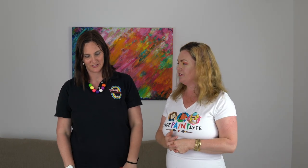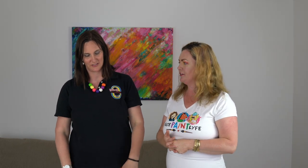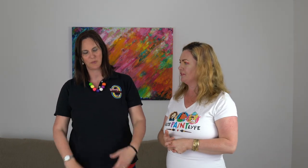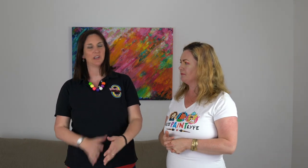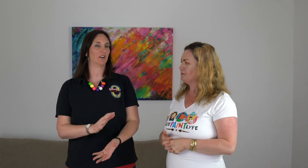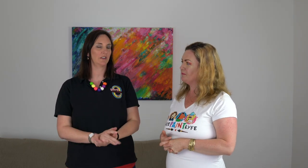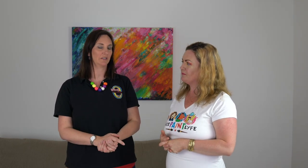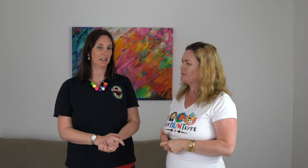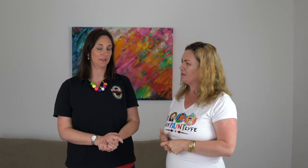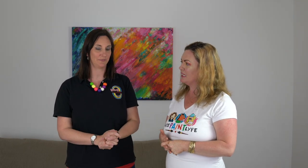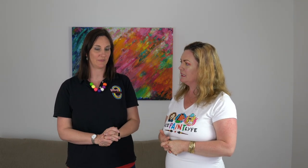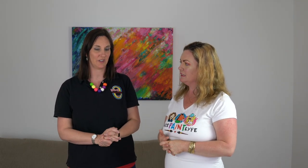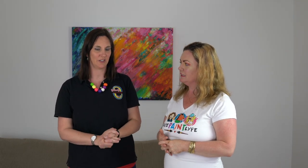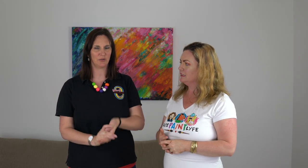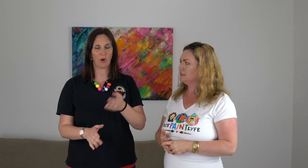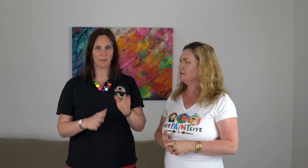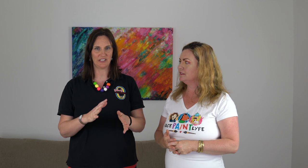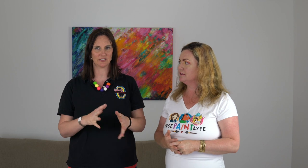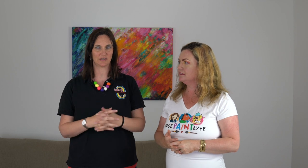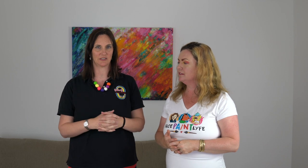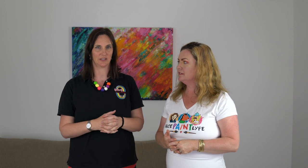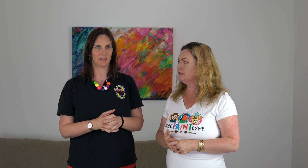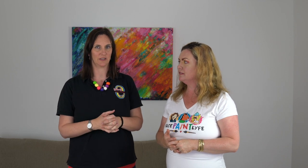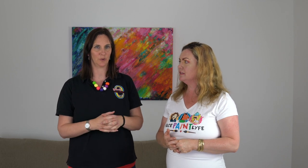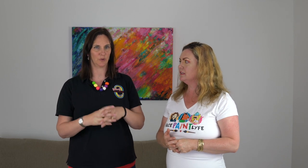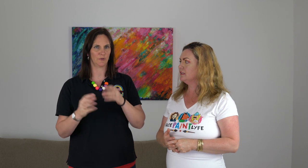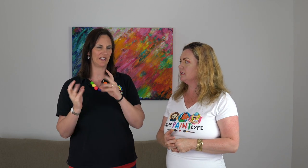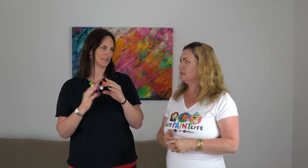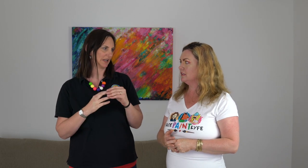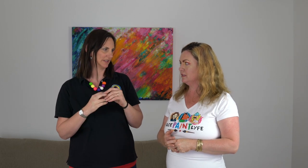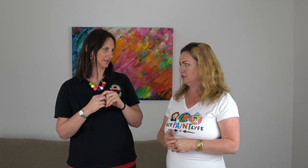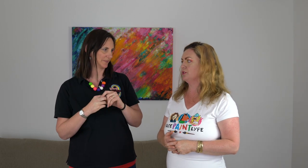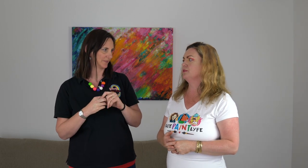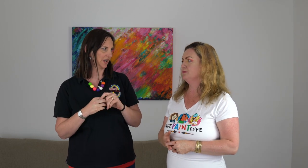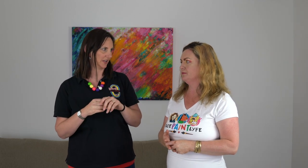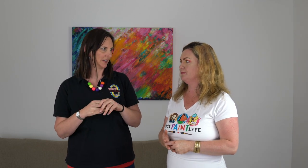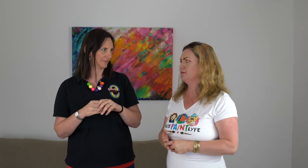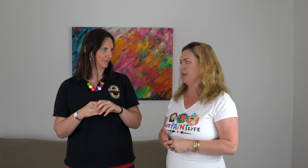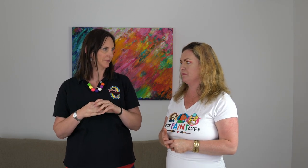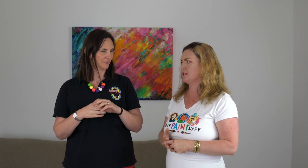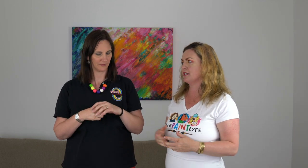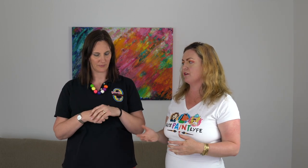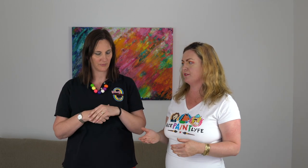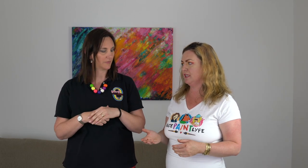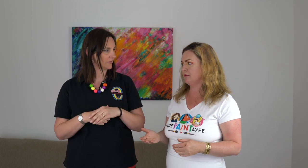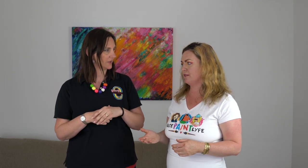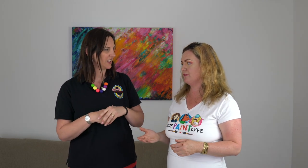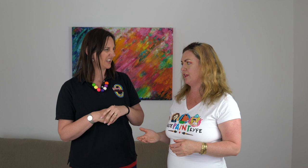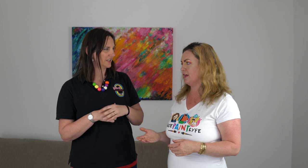Superhero. Superhero, you could mime it or finger spell it. Sure. Yeah. Yeah, because there's not really one for that.